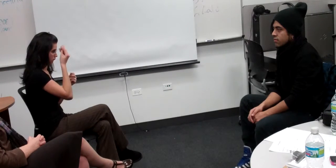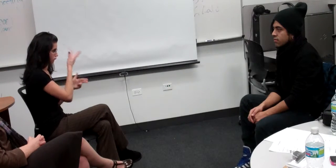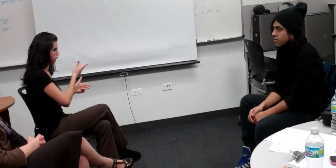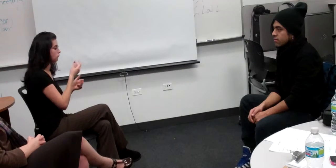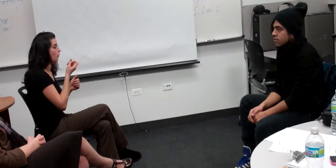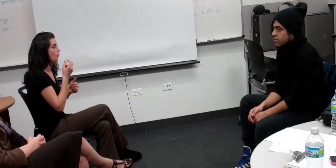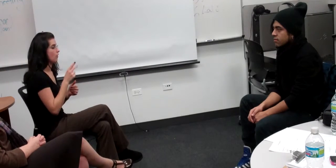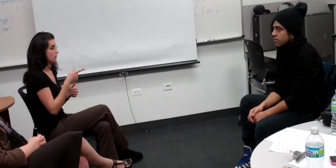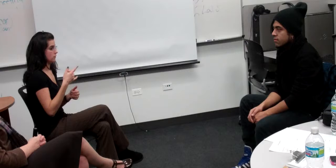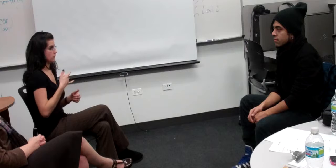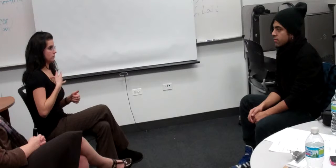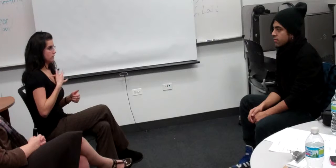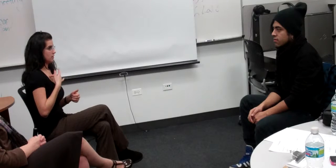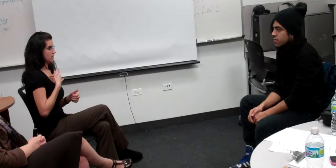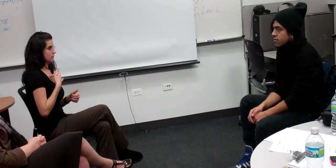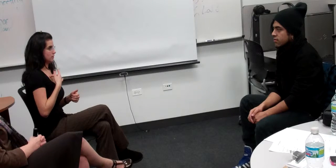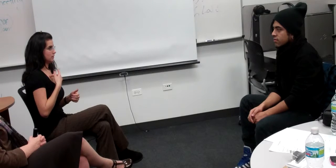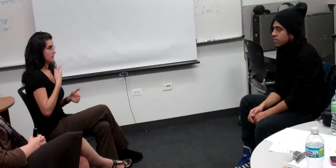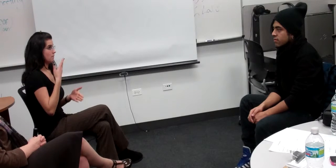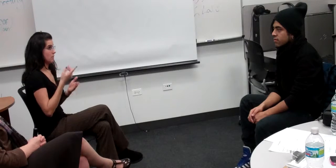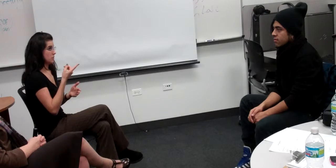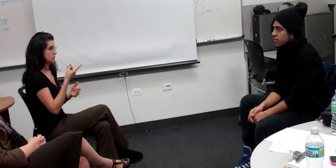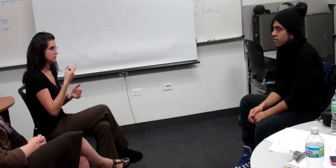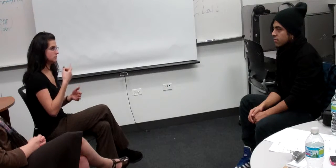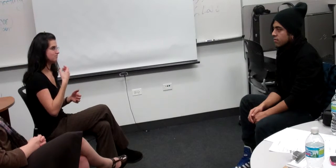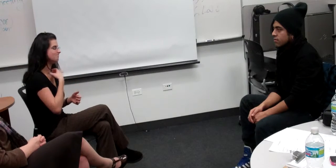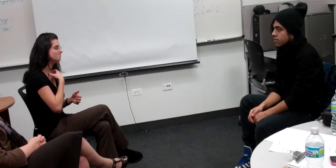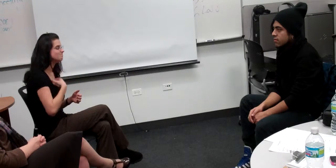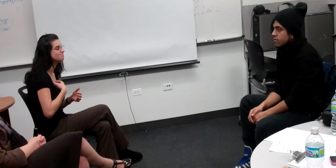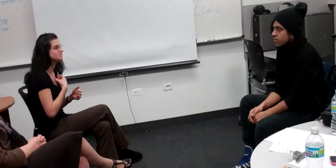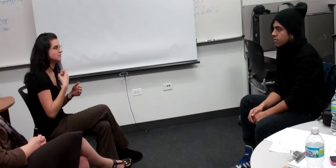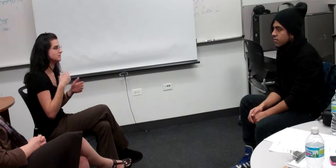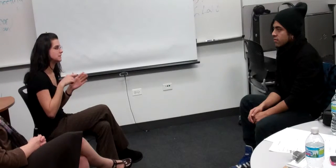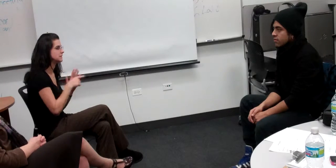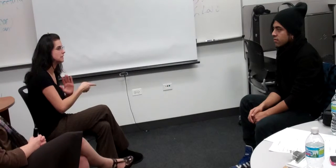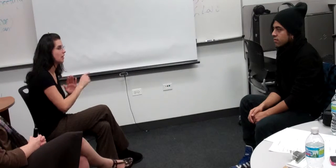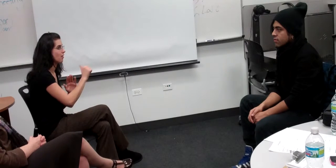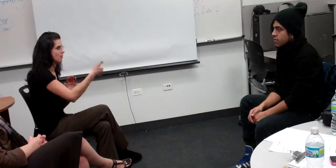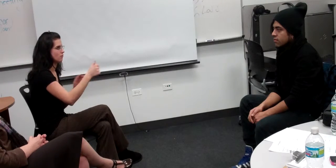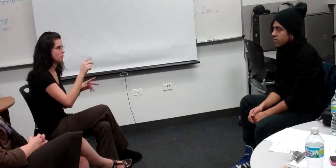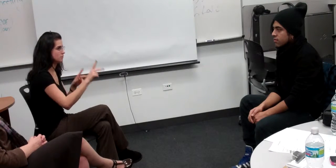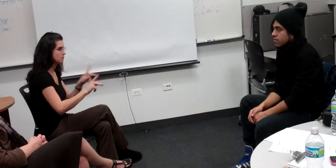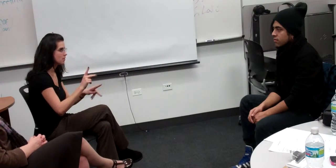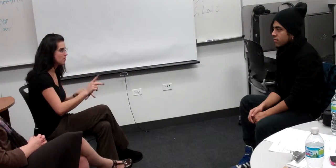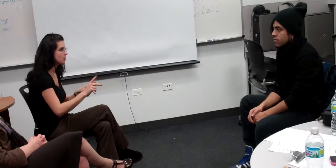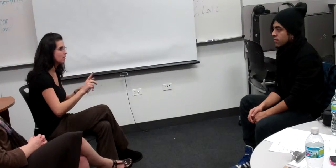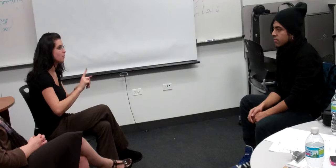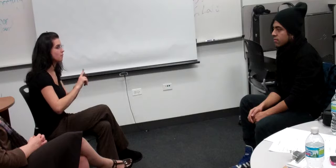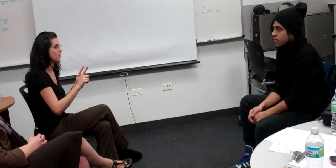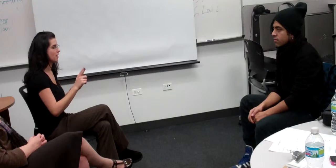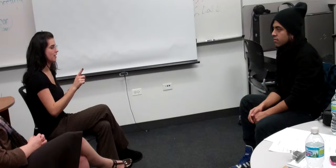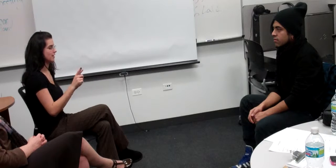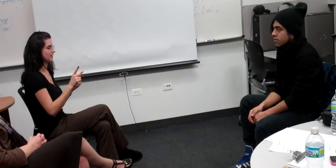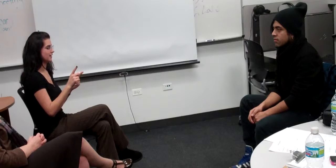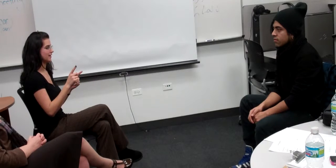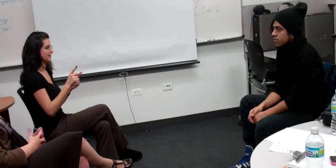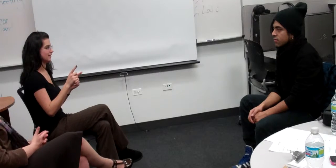someone else, those are things I would have to tell outside of here. But we would talk about it first. But I have a legal